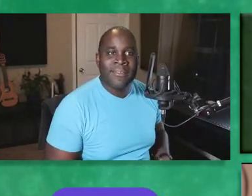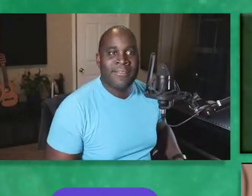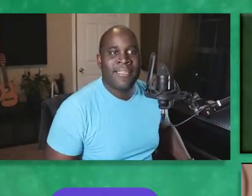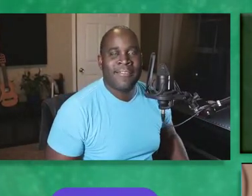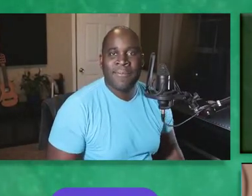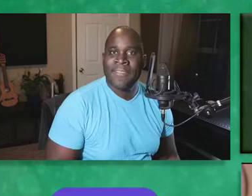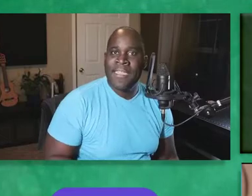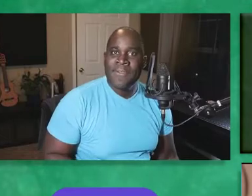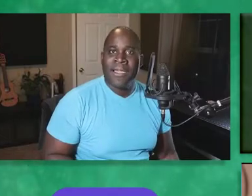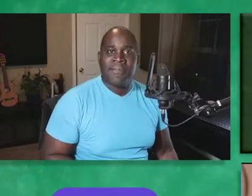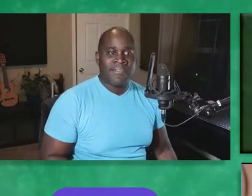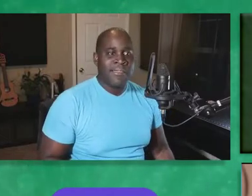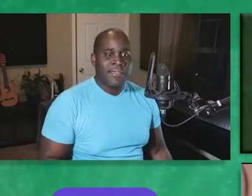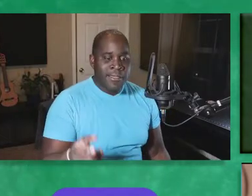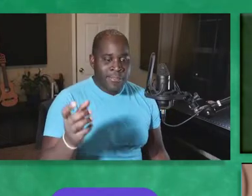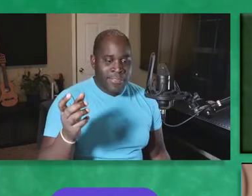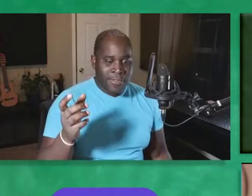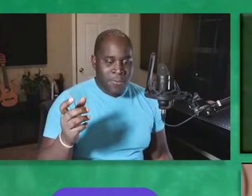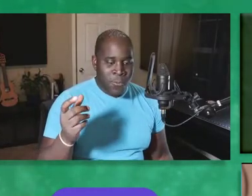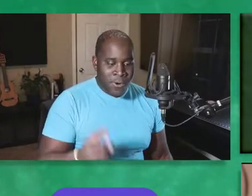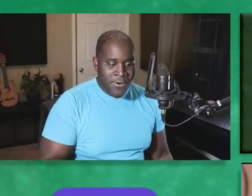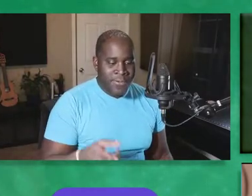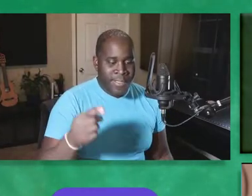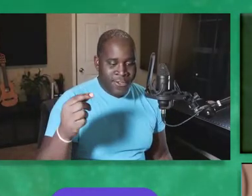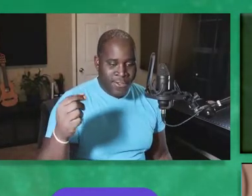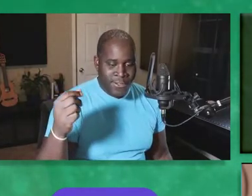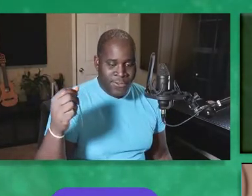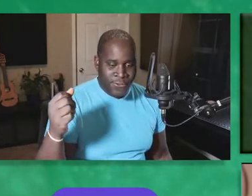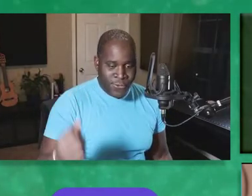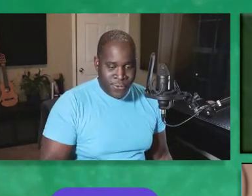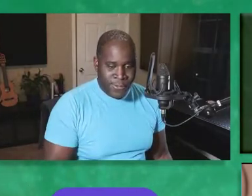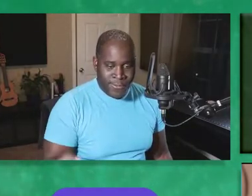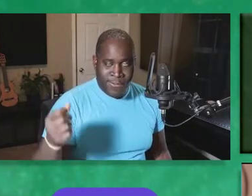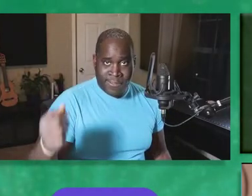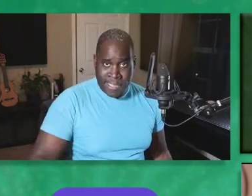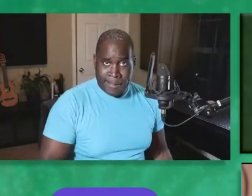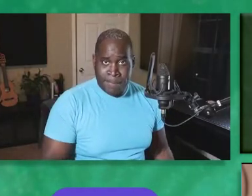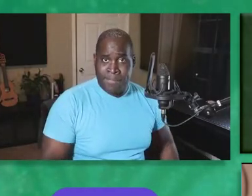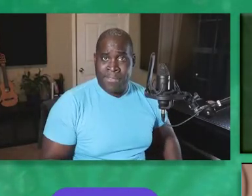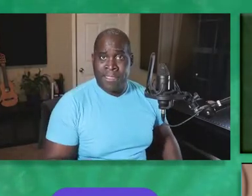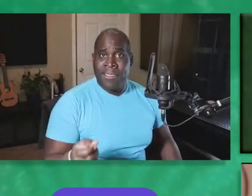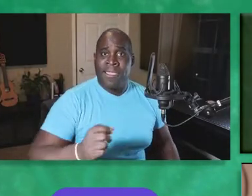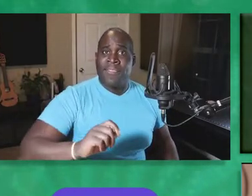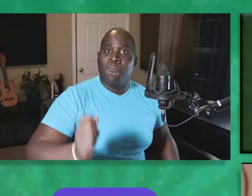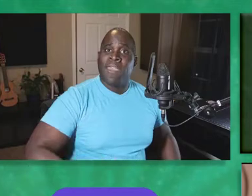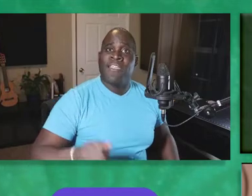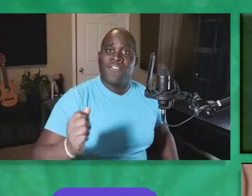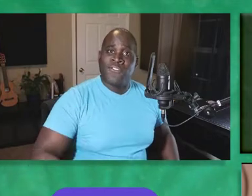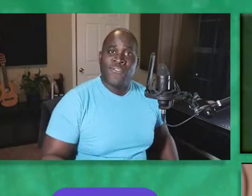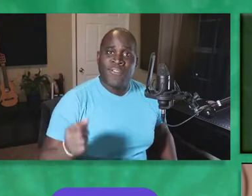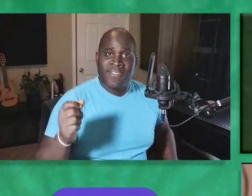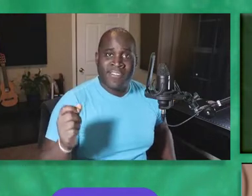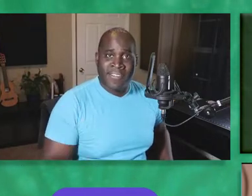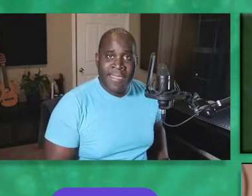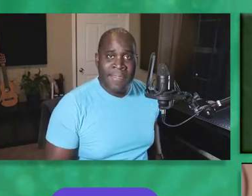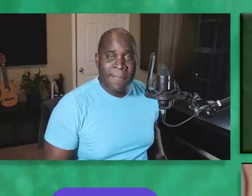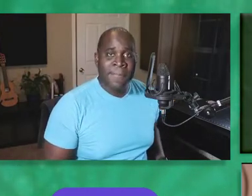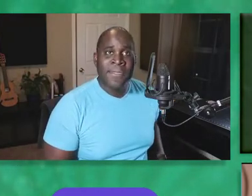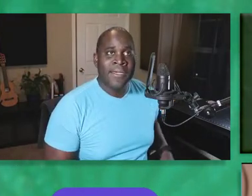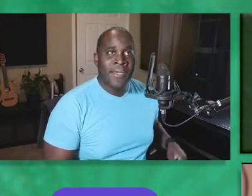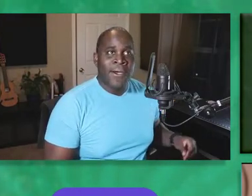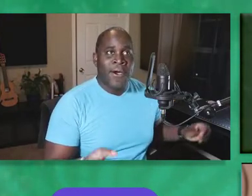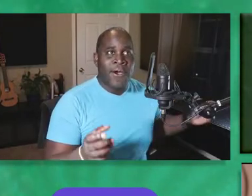the, like some of the thank you comments, the words that she's choosing to say and the way that she's choosing to say